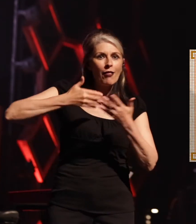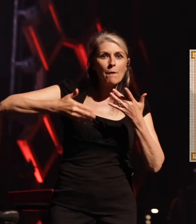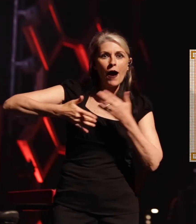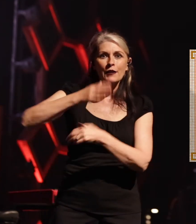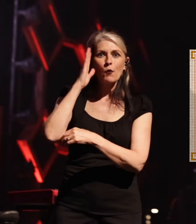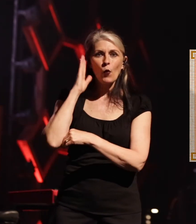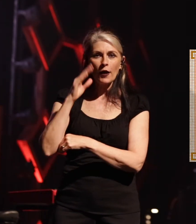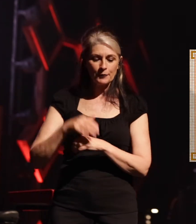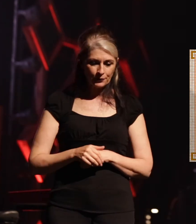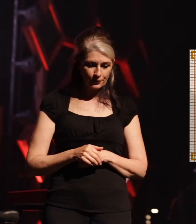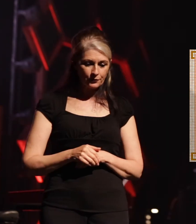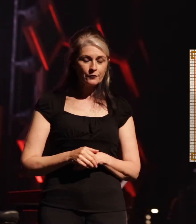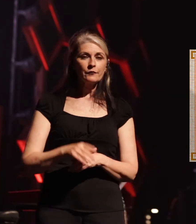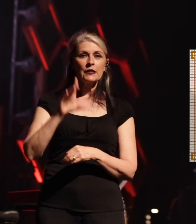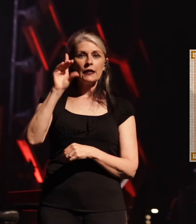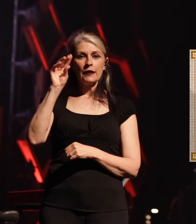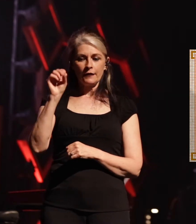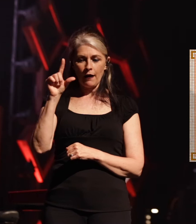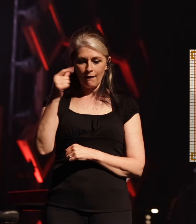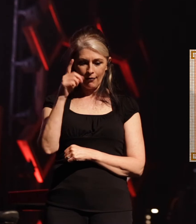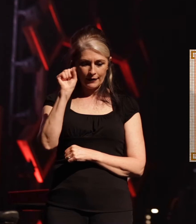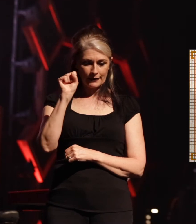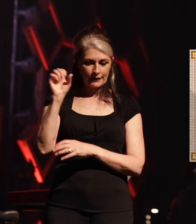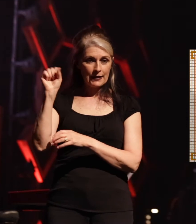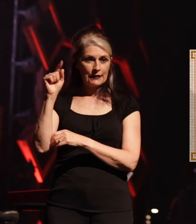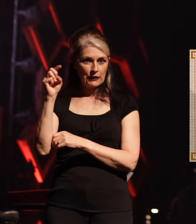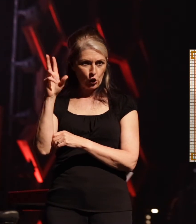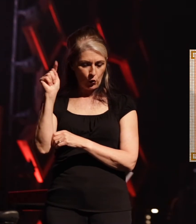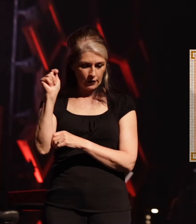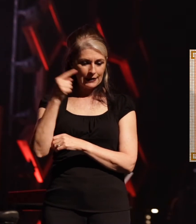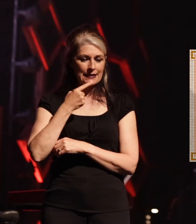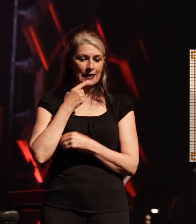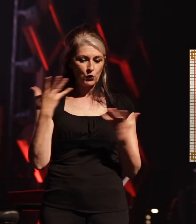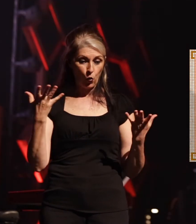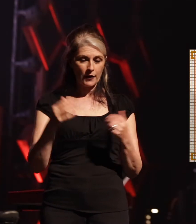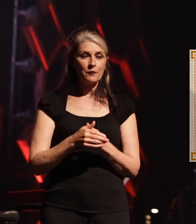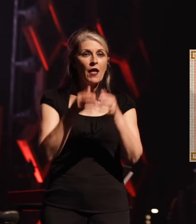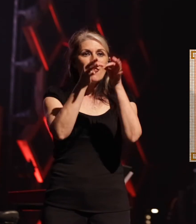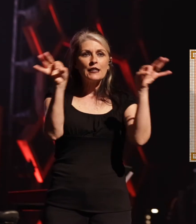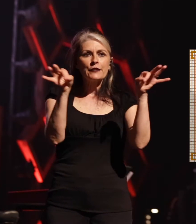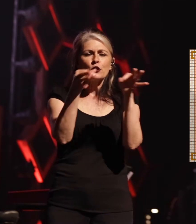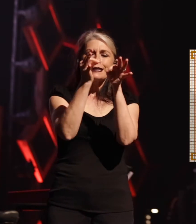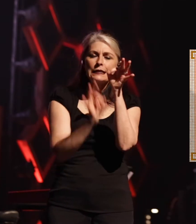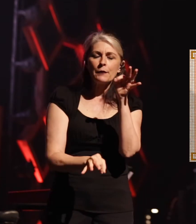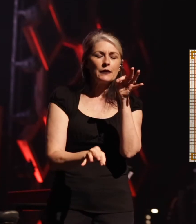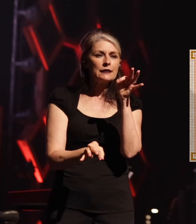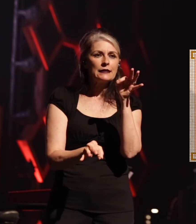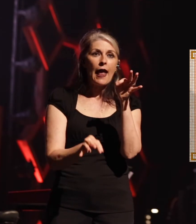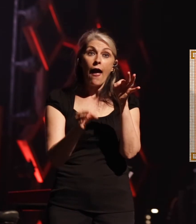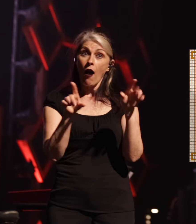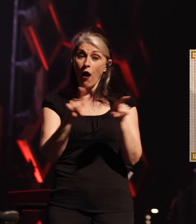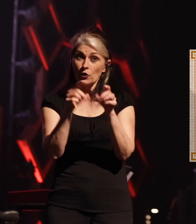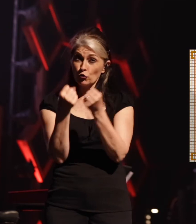the commentators that I've been studying through, he says this, verse is the simplest and perhaps also the strongest statement in